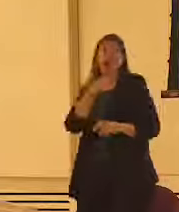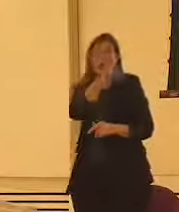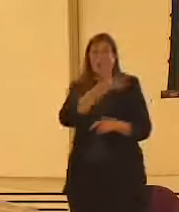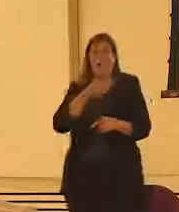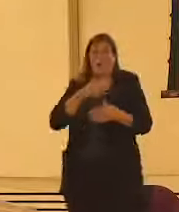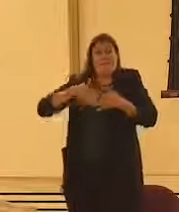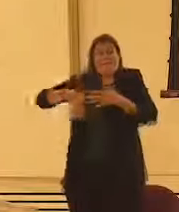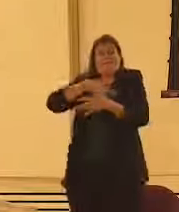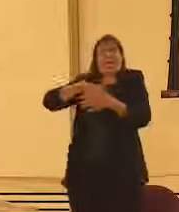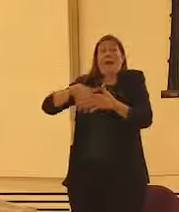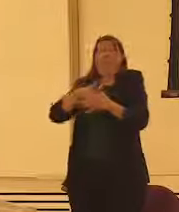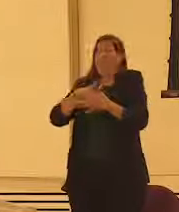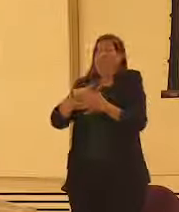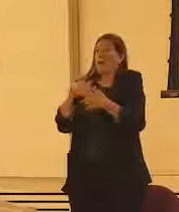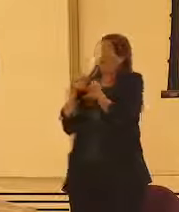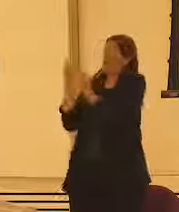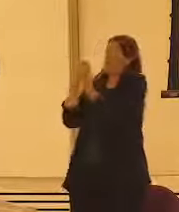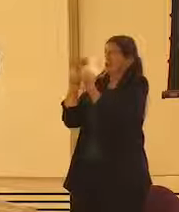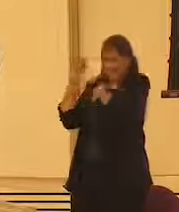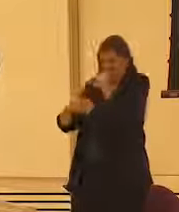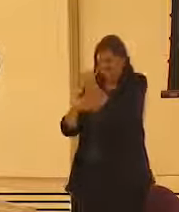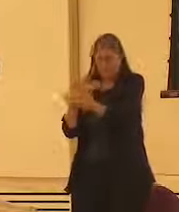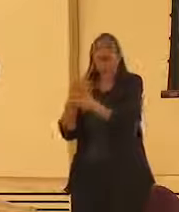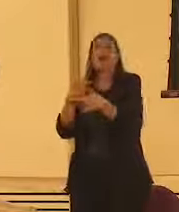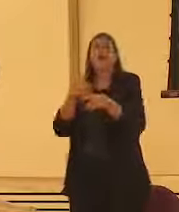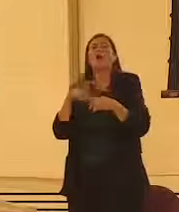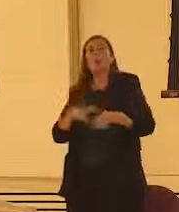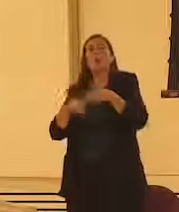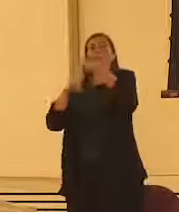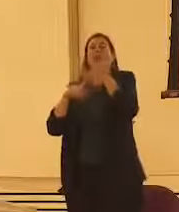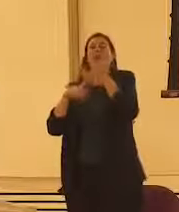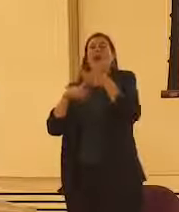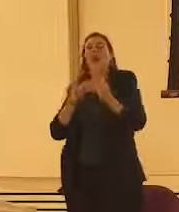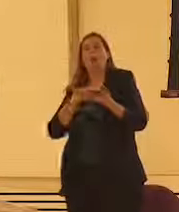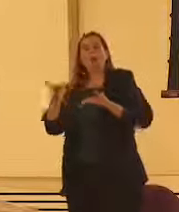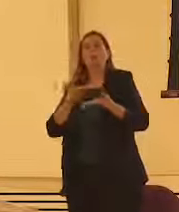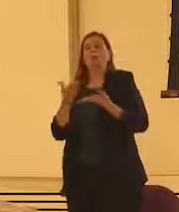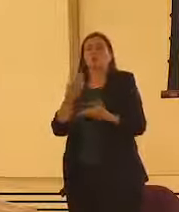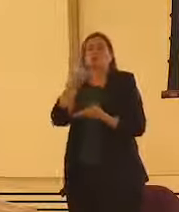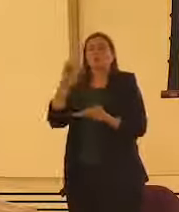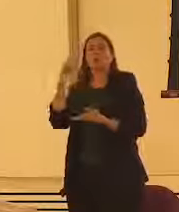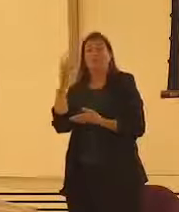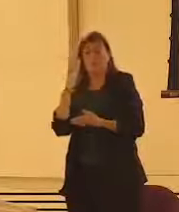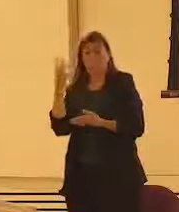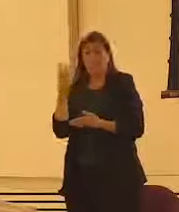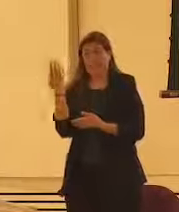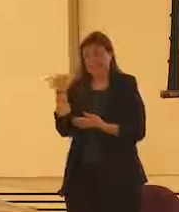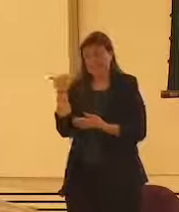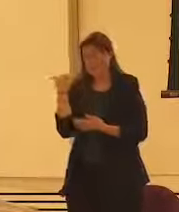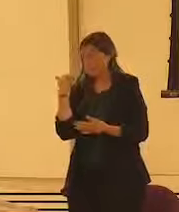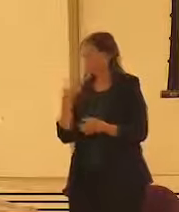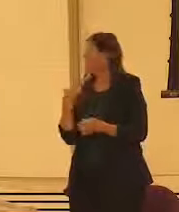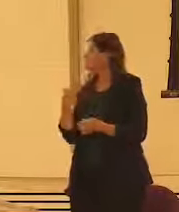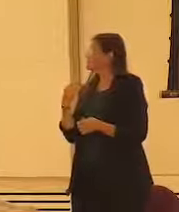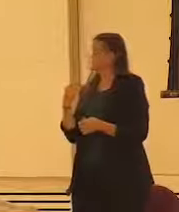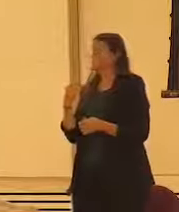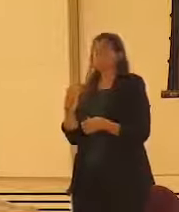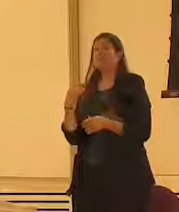trainee. I qualified as a consultant in 2014, and as soon as I qualified,